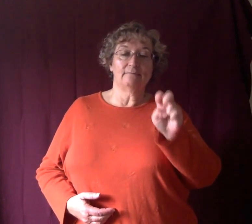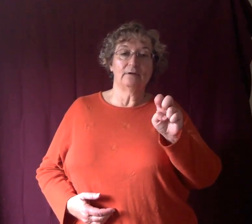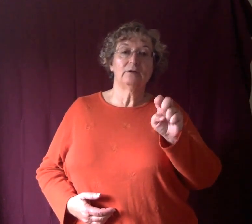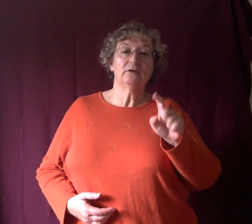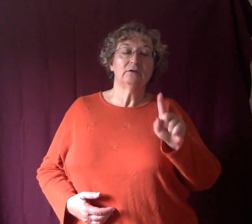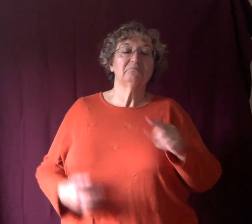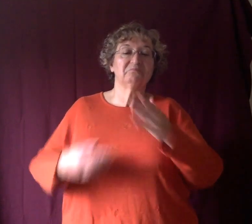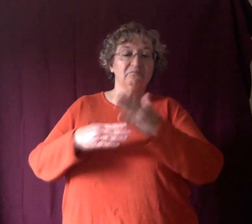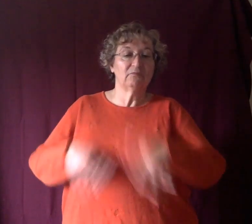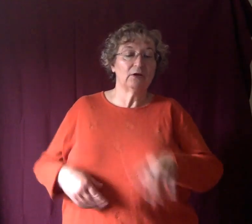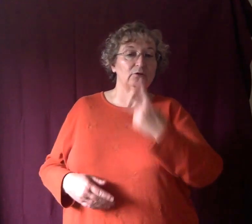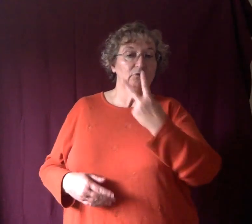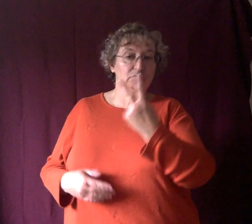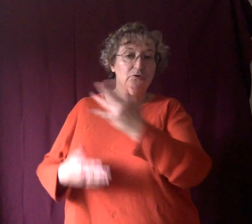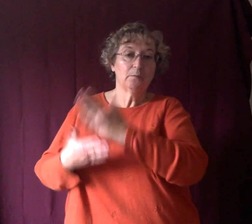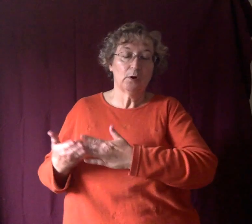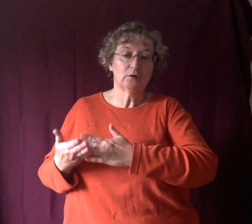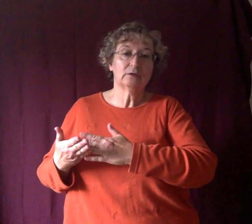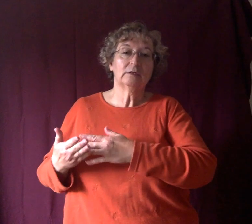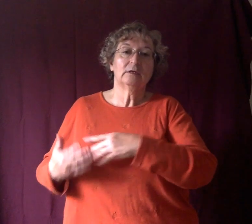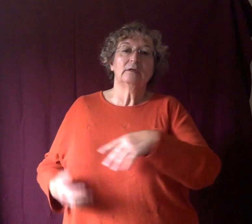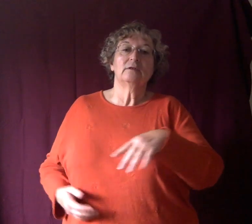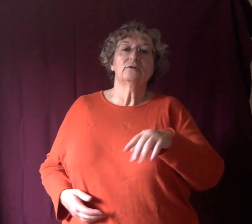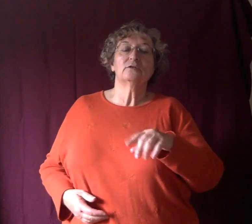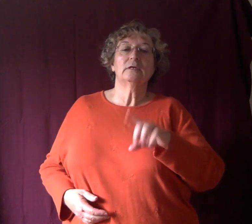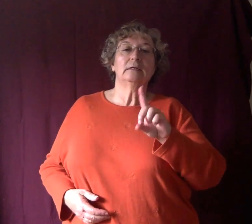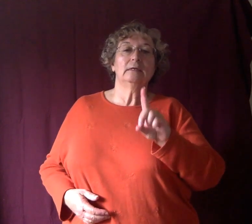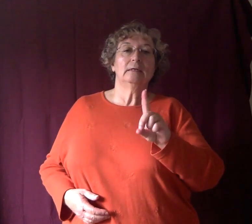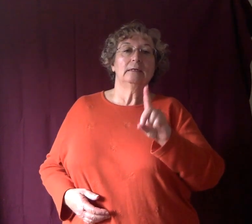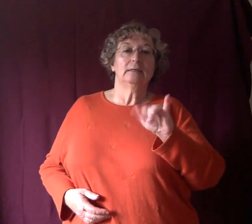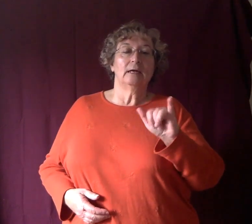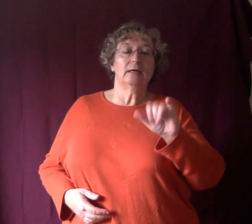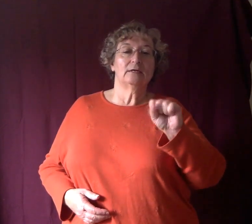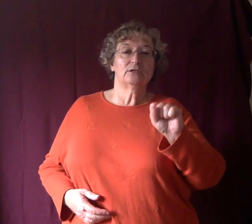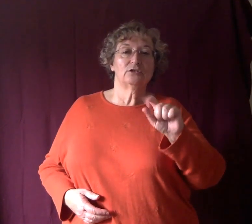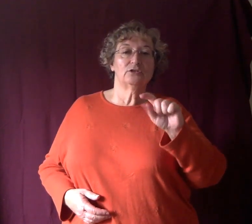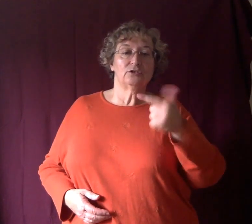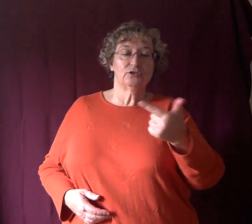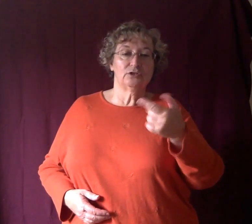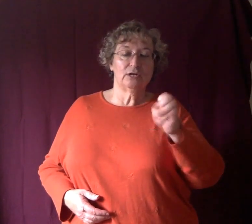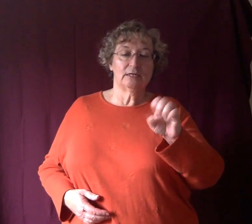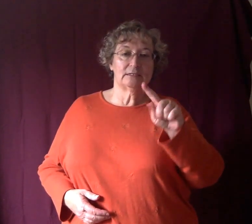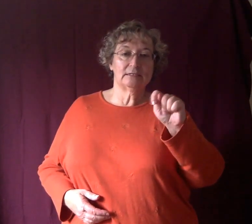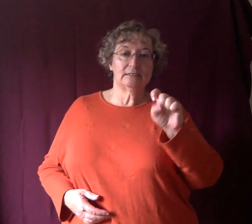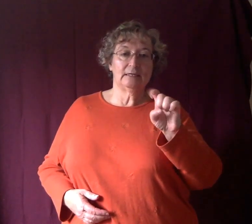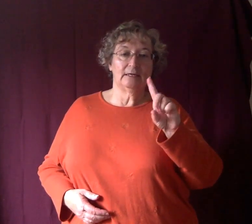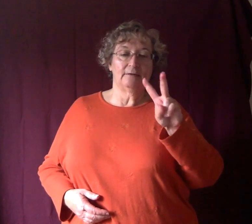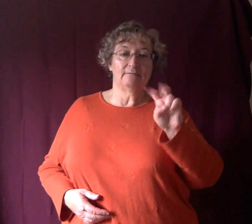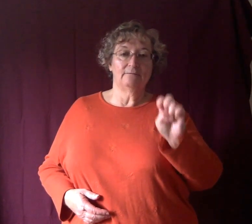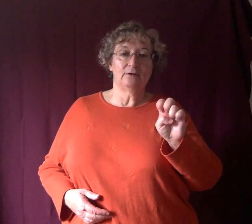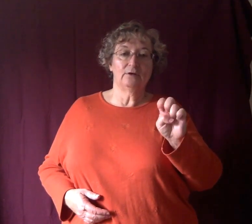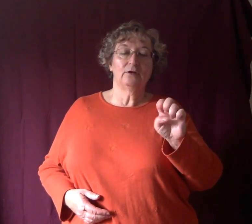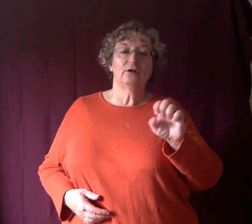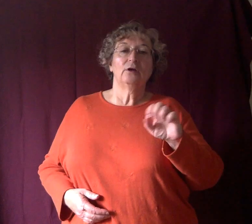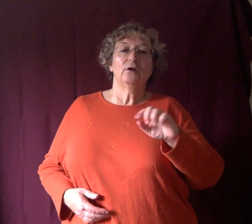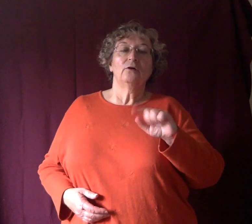tract, or sometimes alimentary canal or gastrointestinal tract, that's primarily a 30-foot tube that starts at the mouth and ends at the